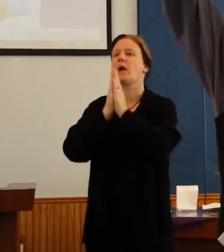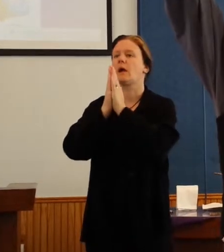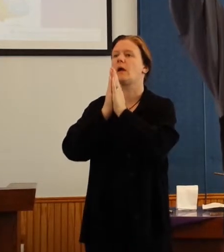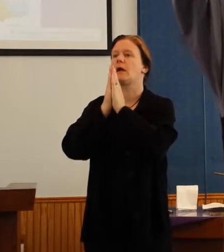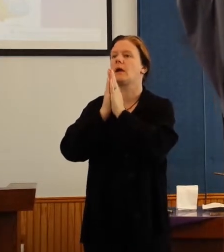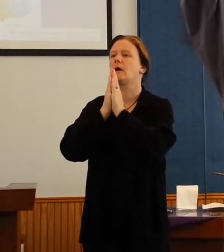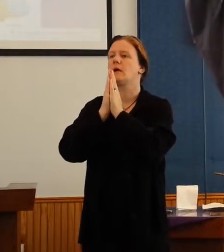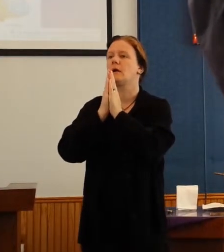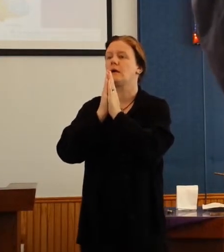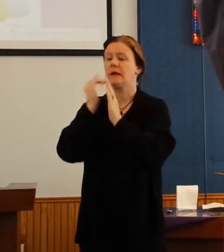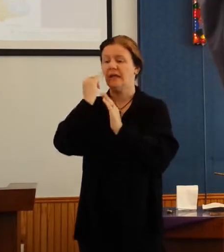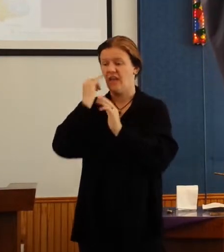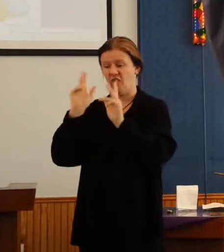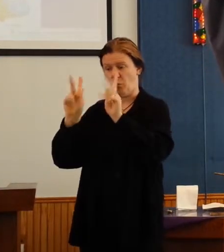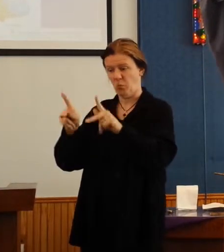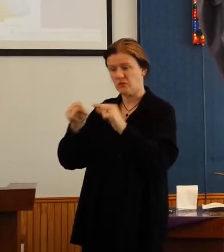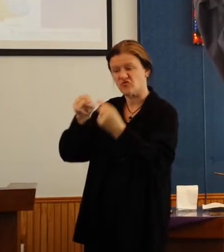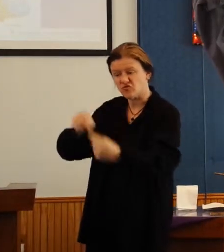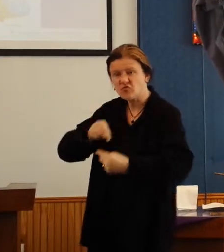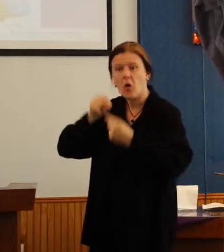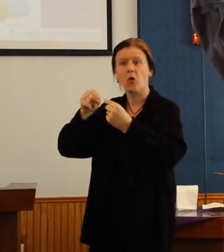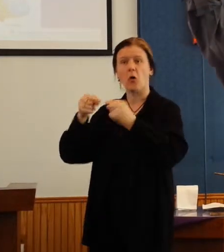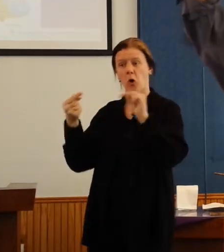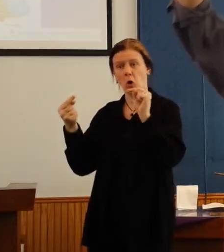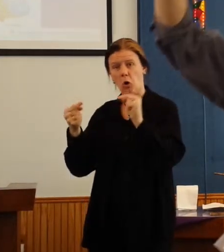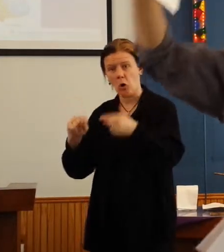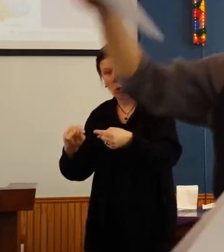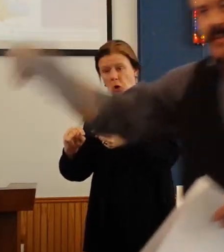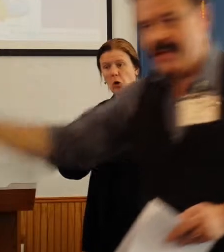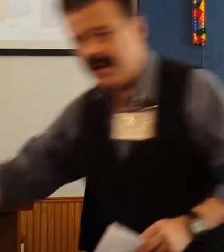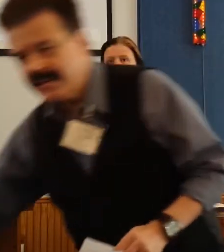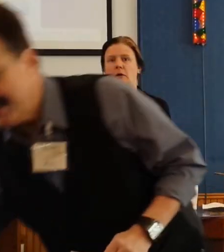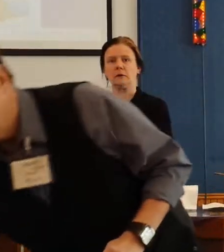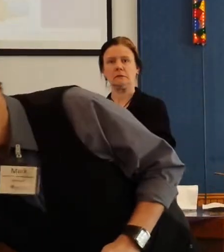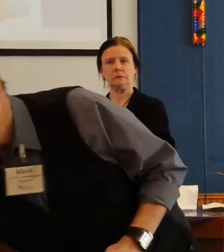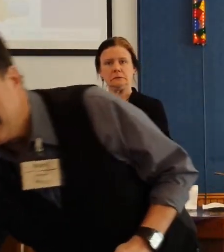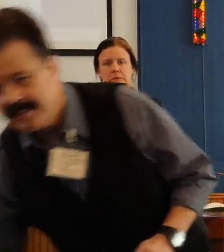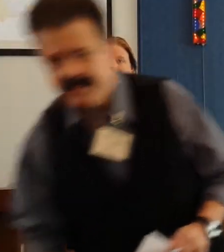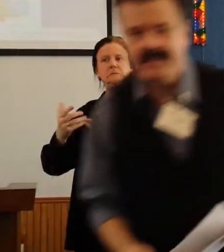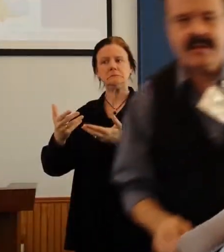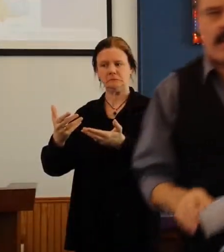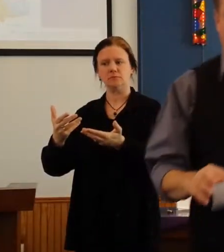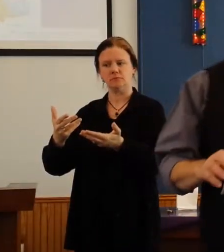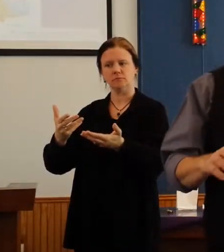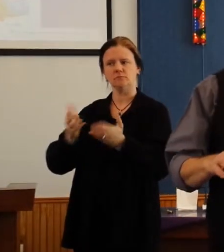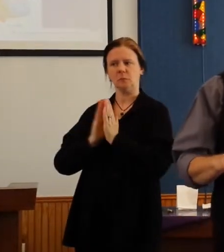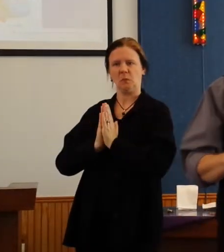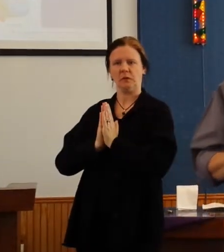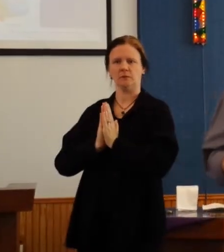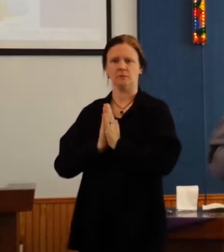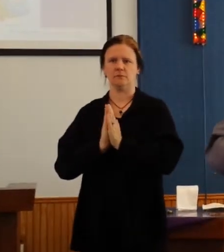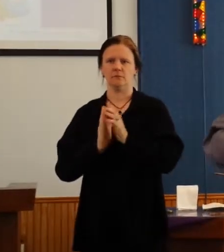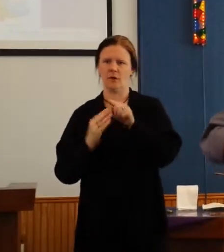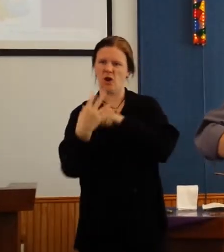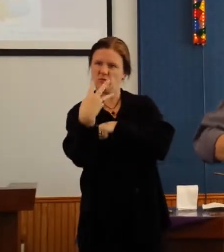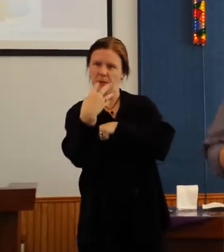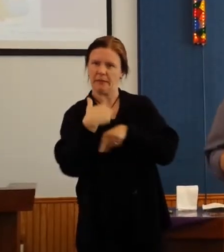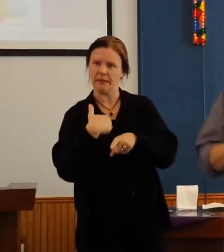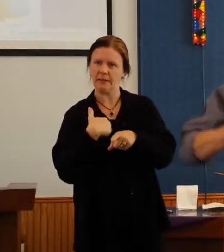praying for someone? Yes. Someone that needs some good warm thoughts. You're not taping this,